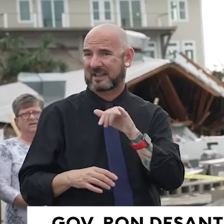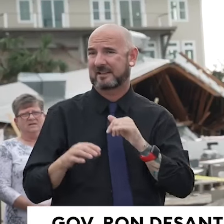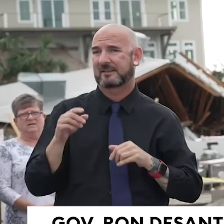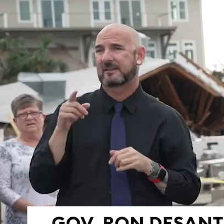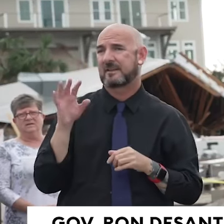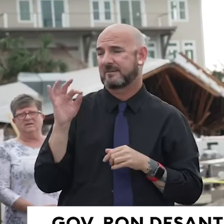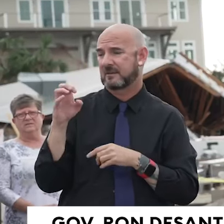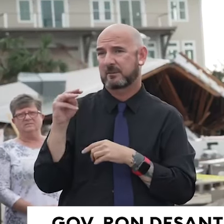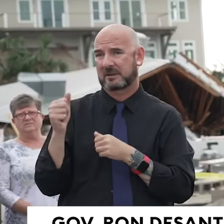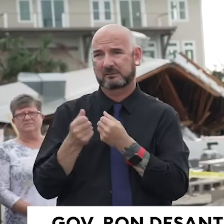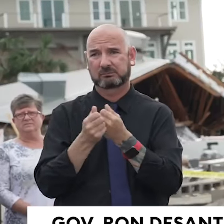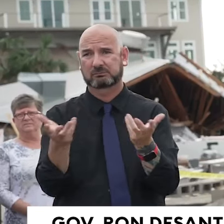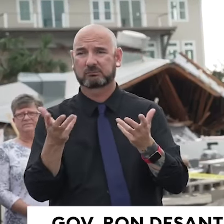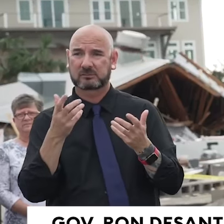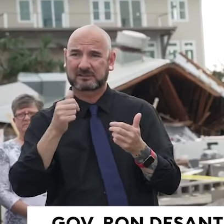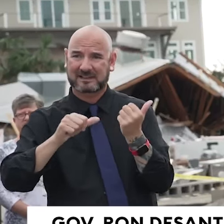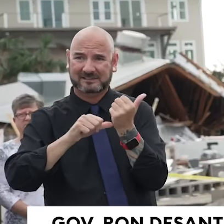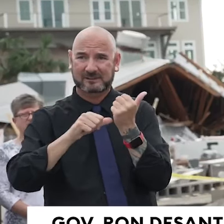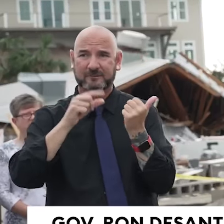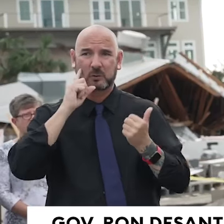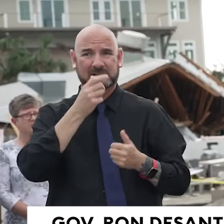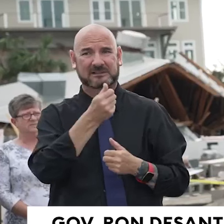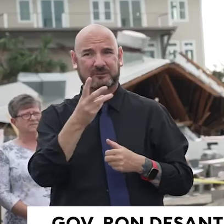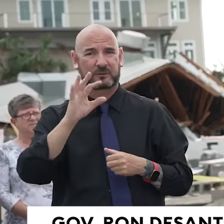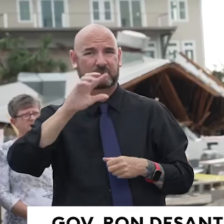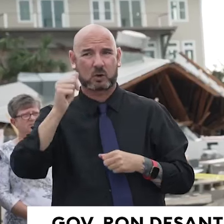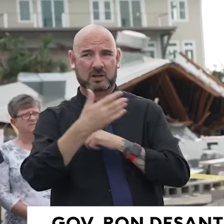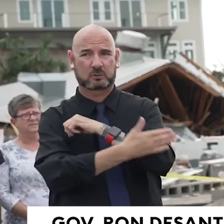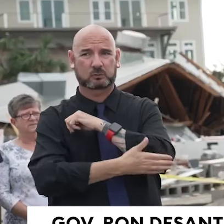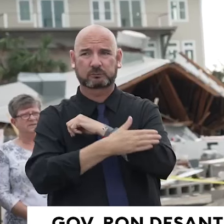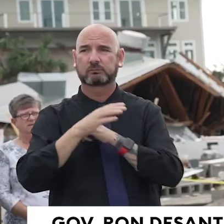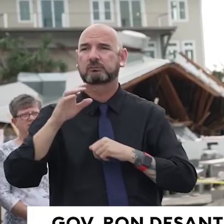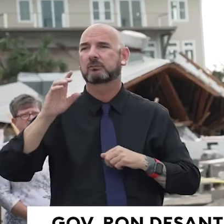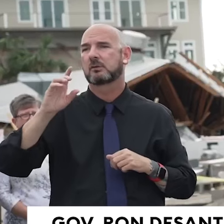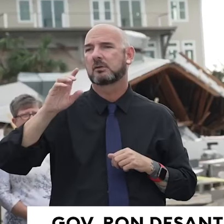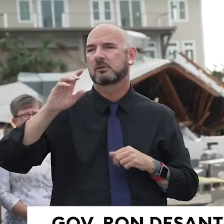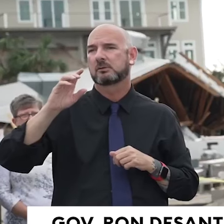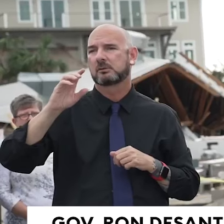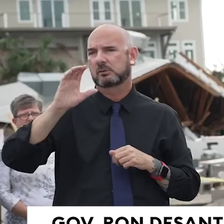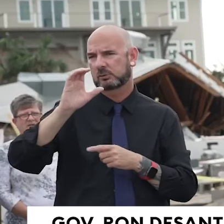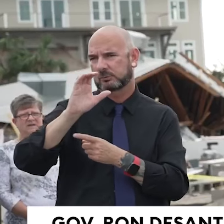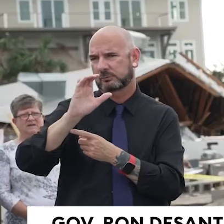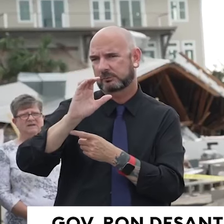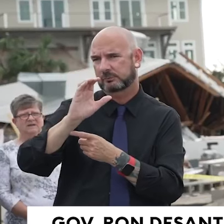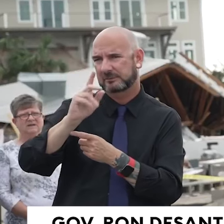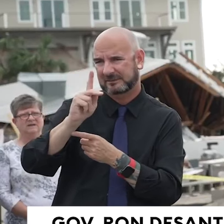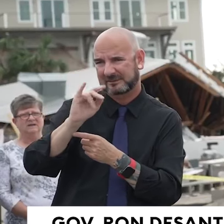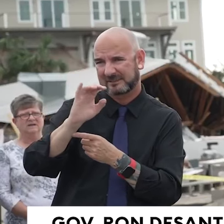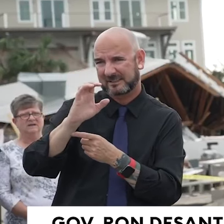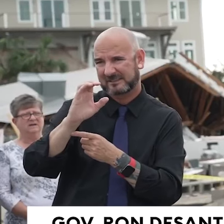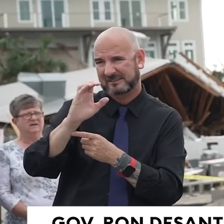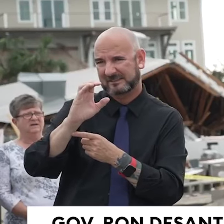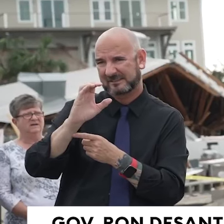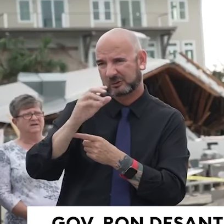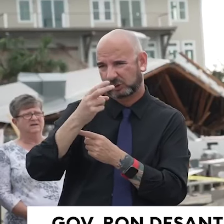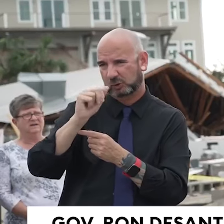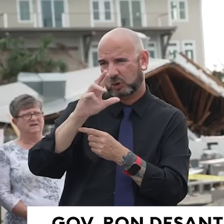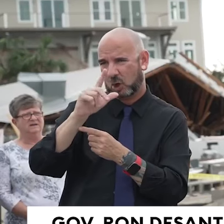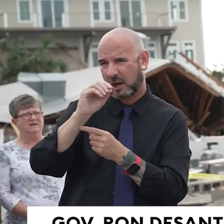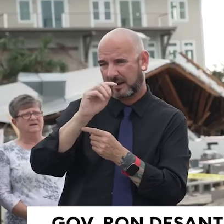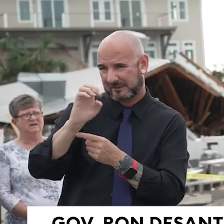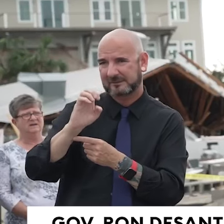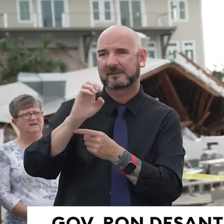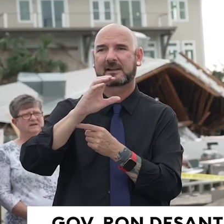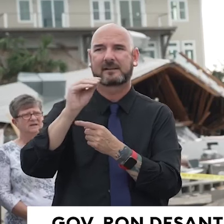Florida counties, including Charlotte, Citrus, Dixie, Franklin, Hernando, Hillsborough, Jefferson, Lafayette, Lee, Levy,